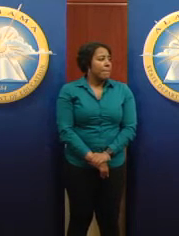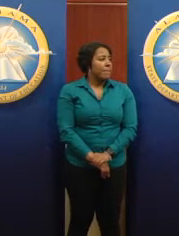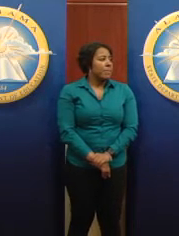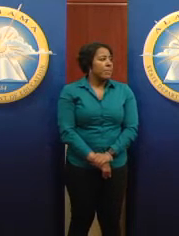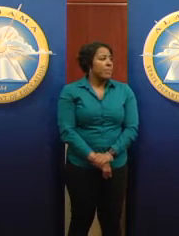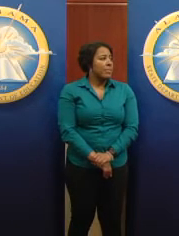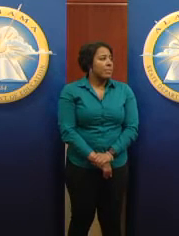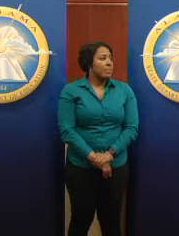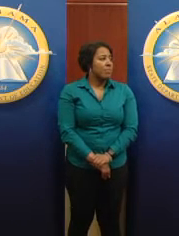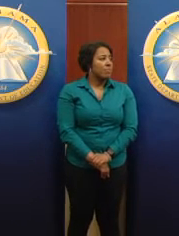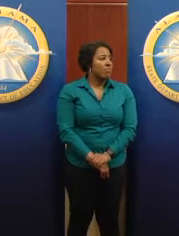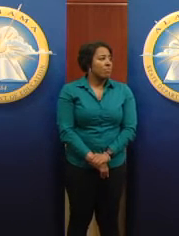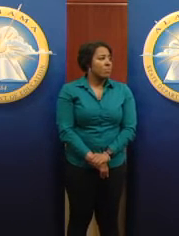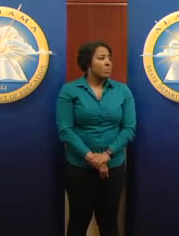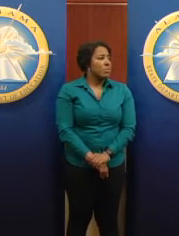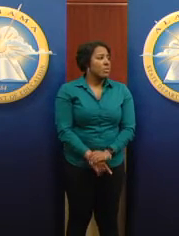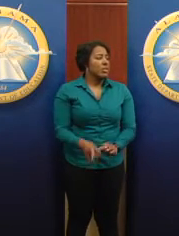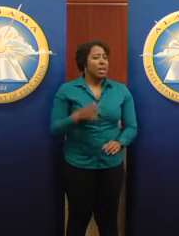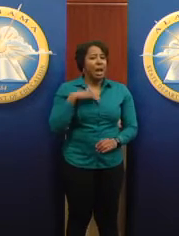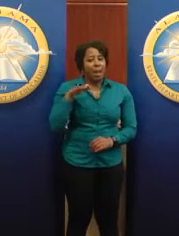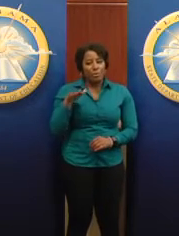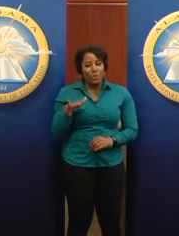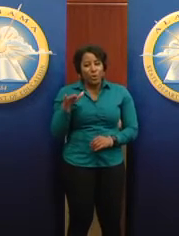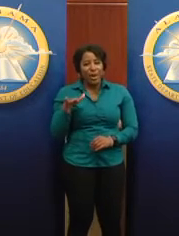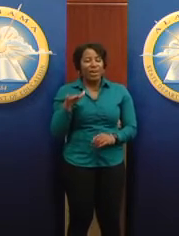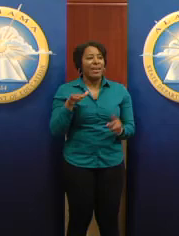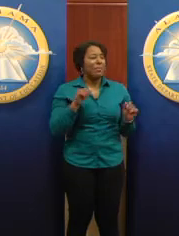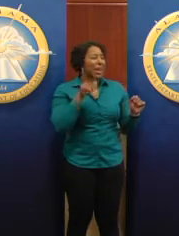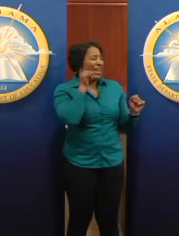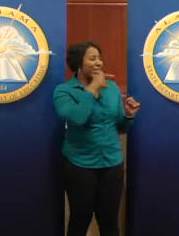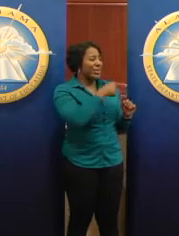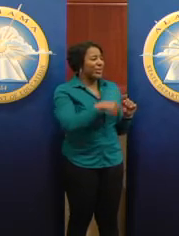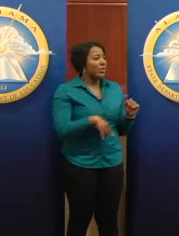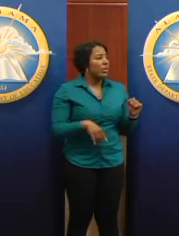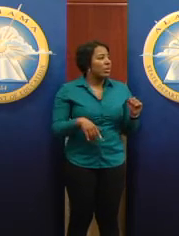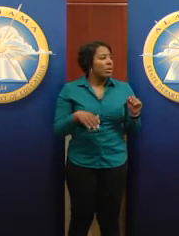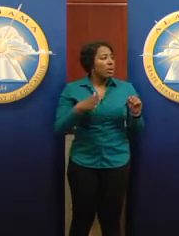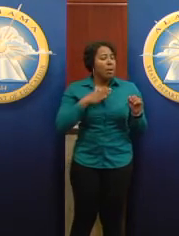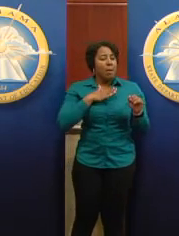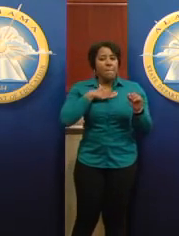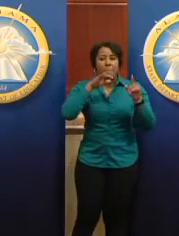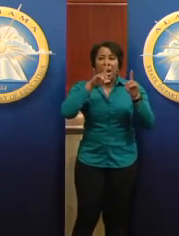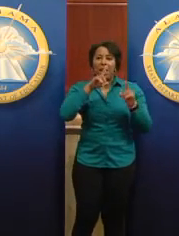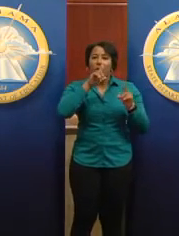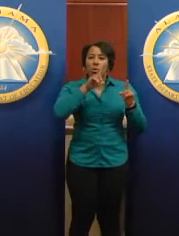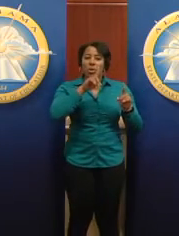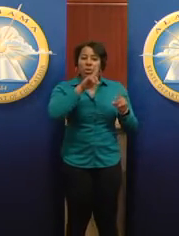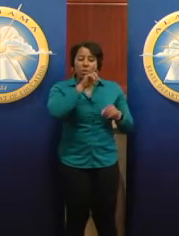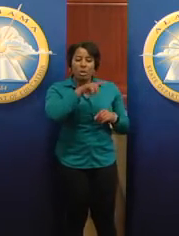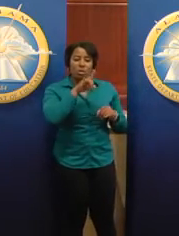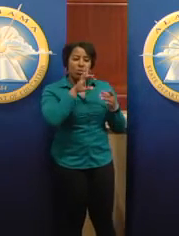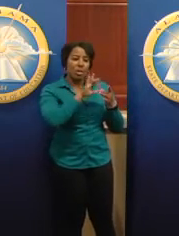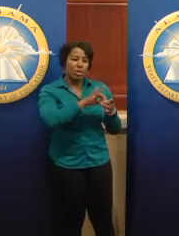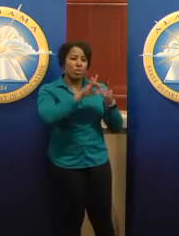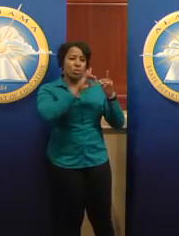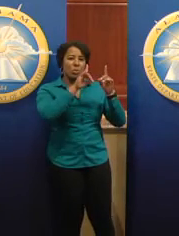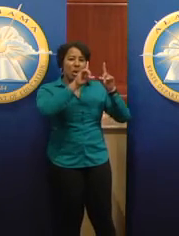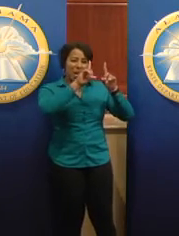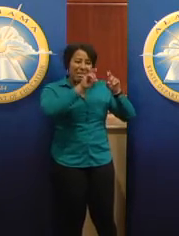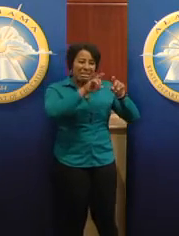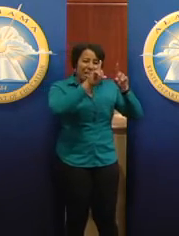My question's about, I'm really short here. I can hear you. Okay. About assessments and when we think about report cards and attendance